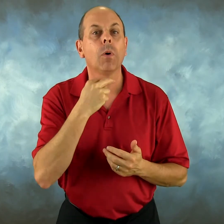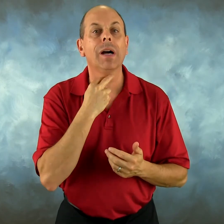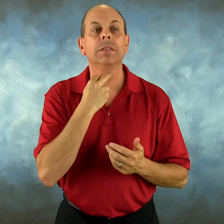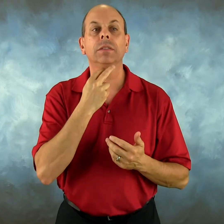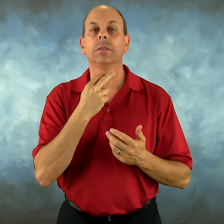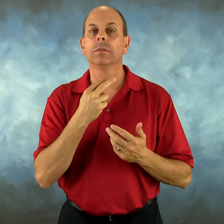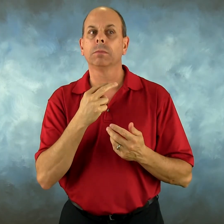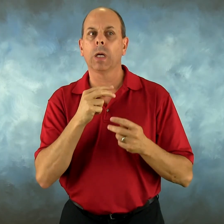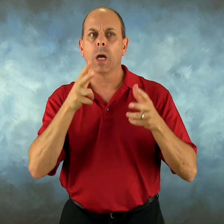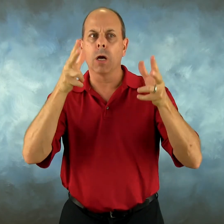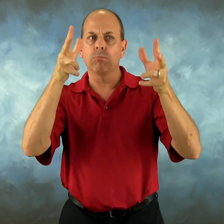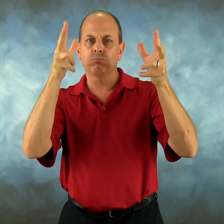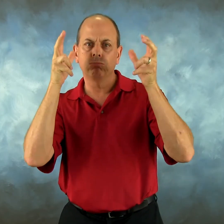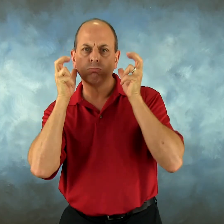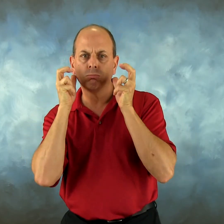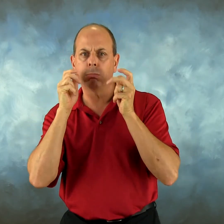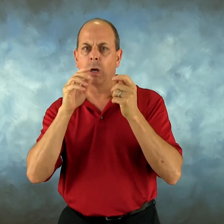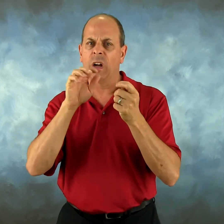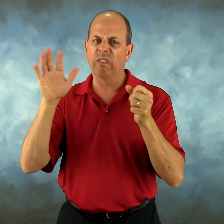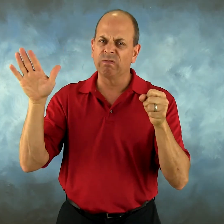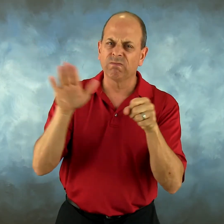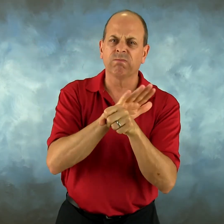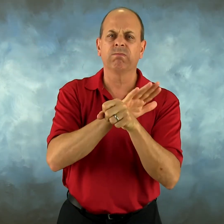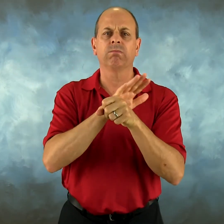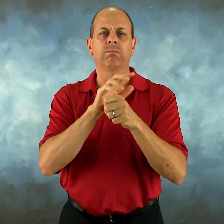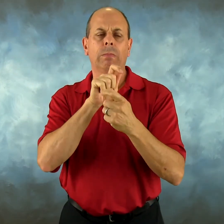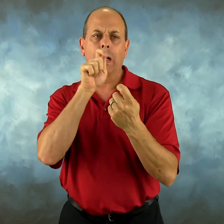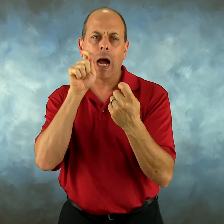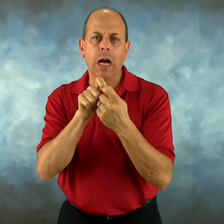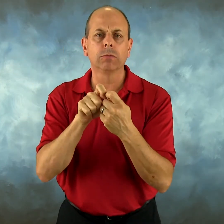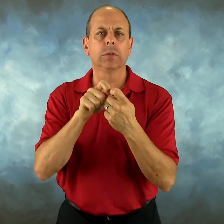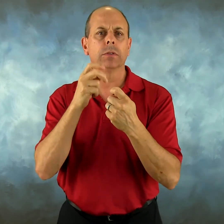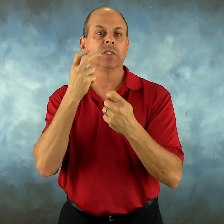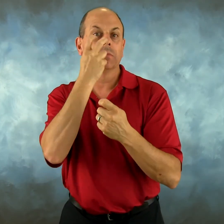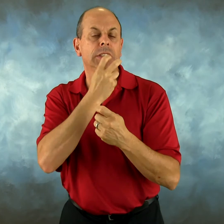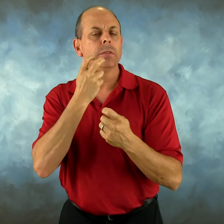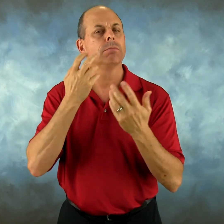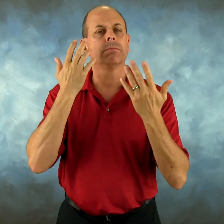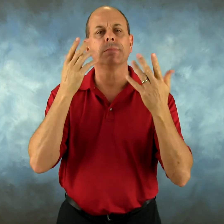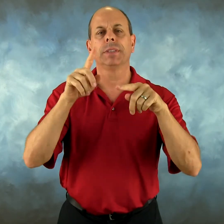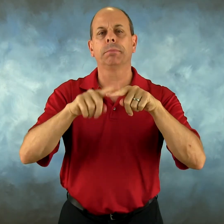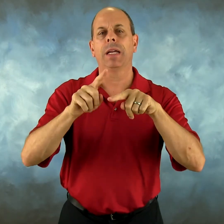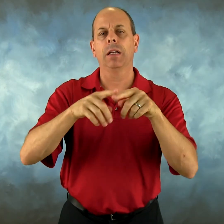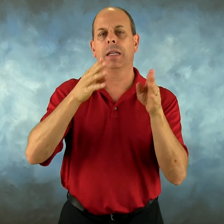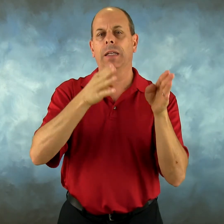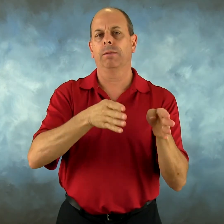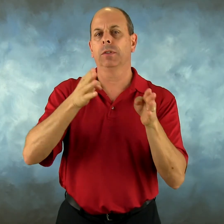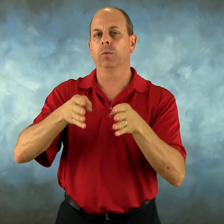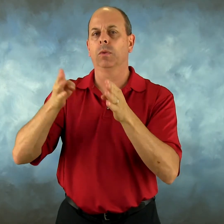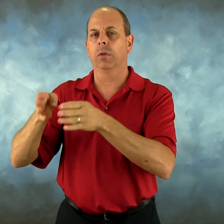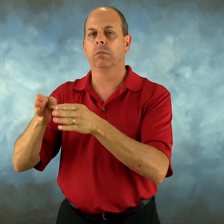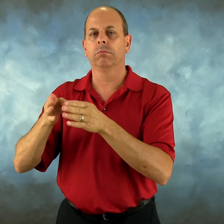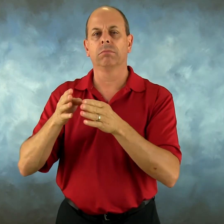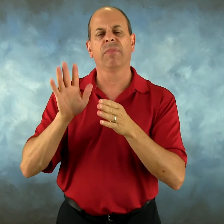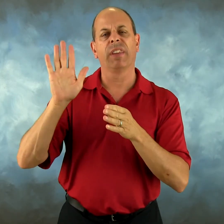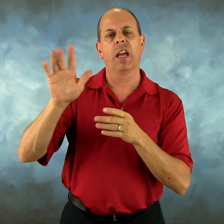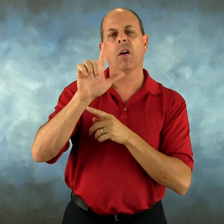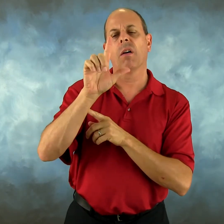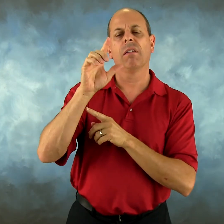everything, but they can't. Some of them may only be able to hear environmental noises. Some of them may hear a voice but not be